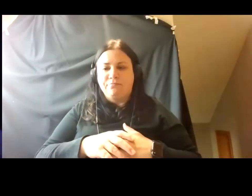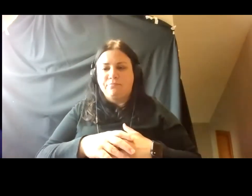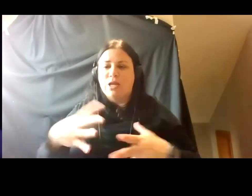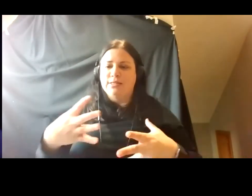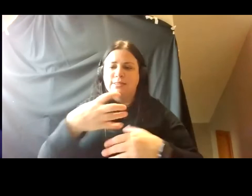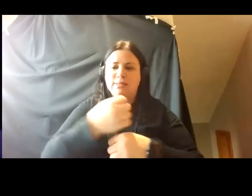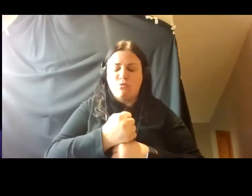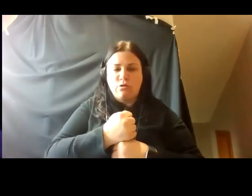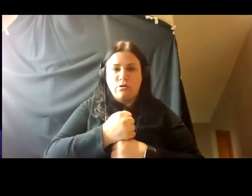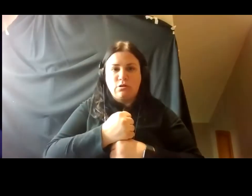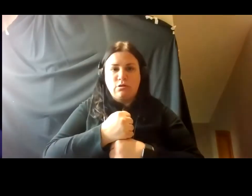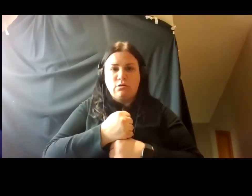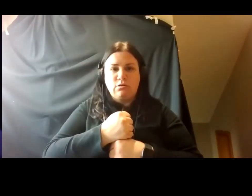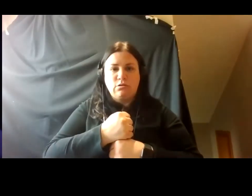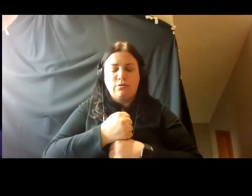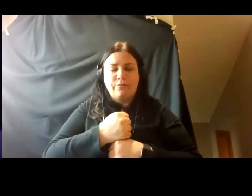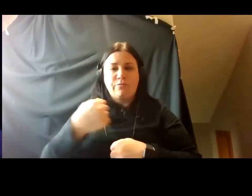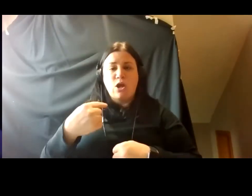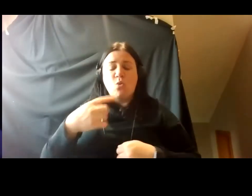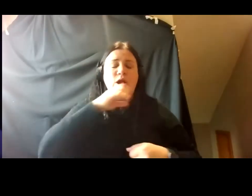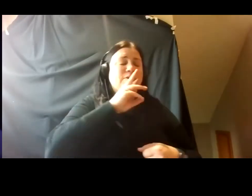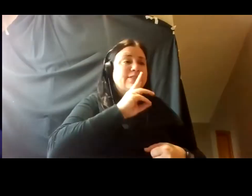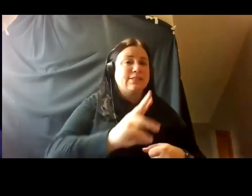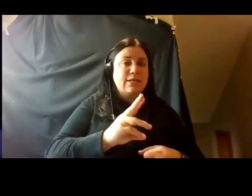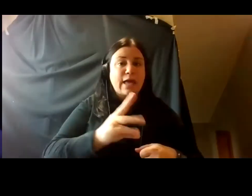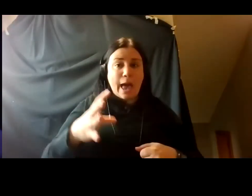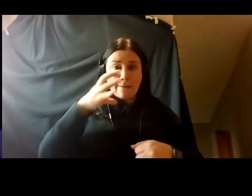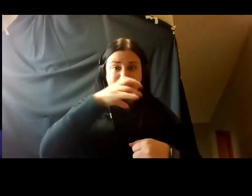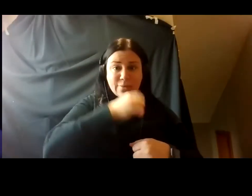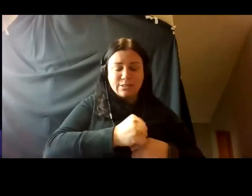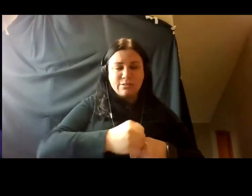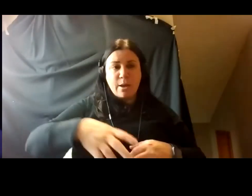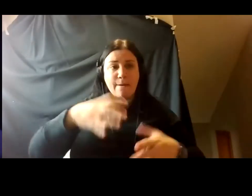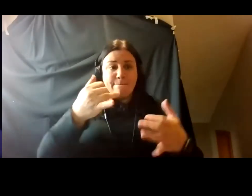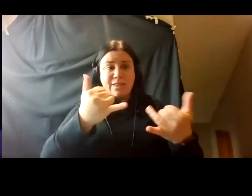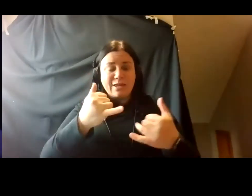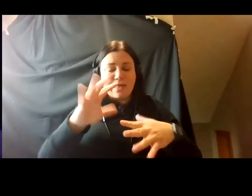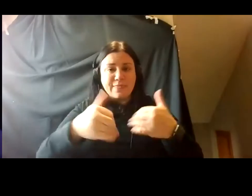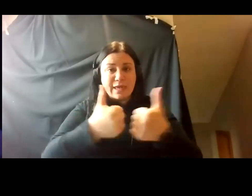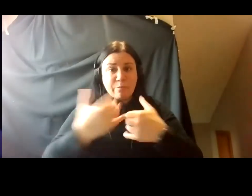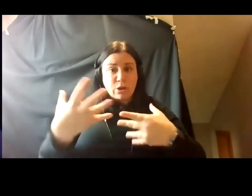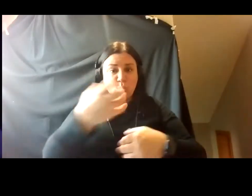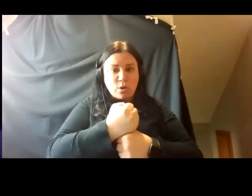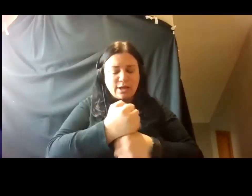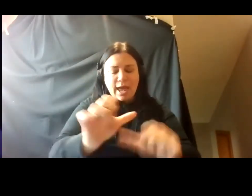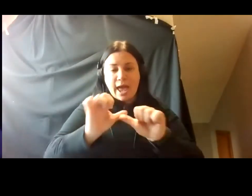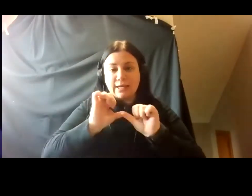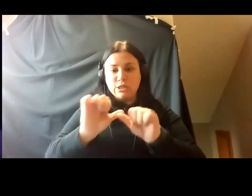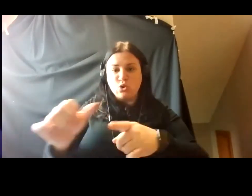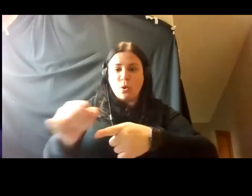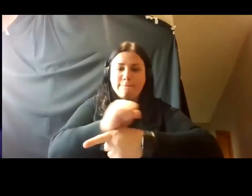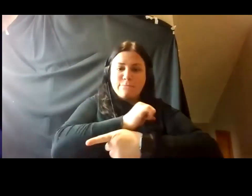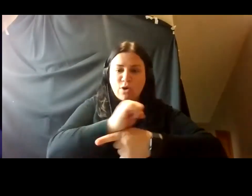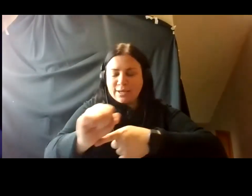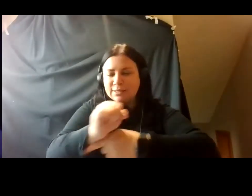all because I missed a shot when I was 6 years old at a carnival, which made me keep pursuing and practicing and putting in